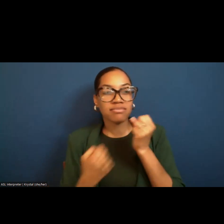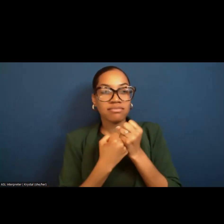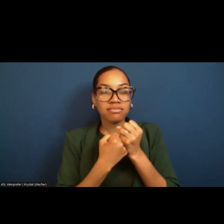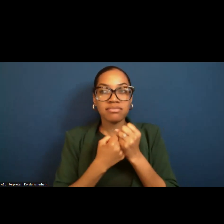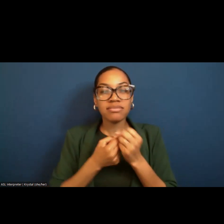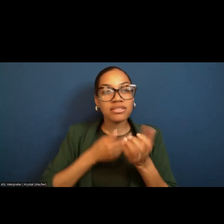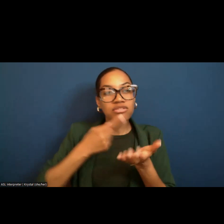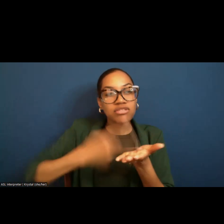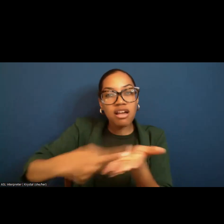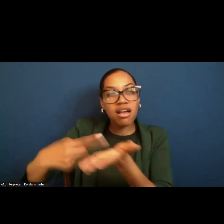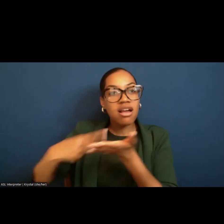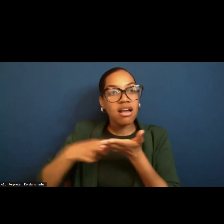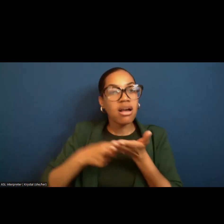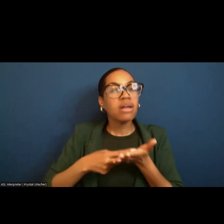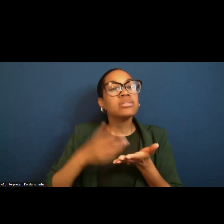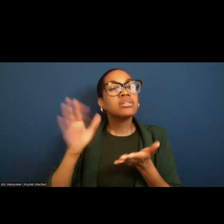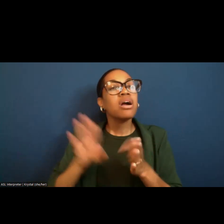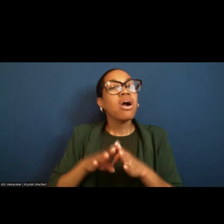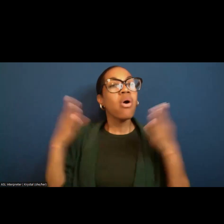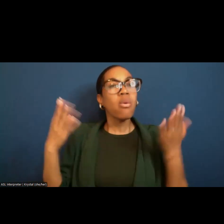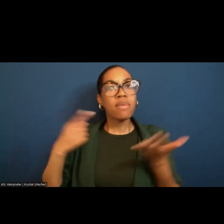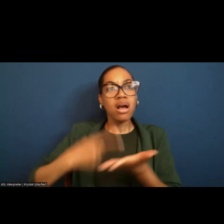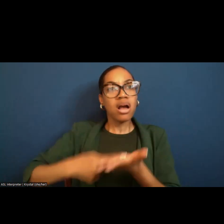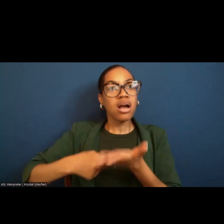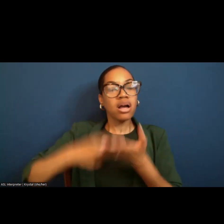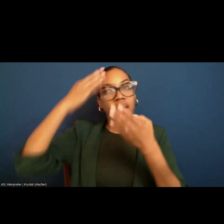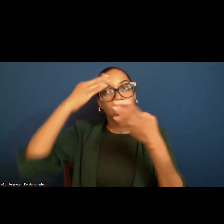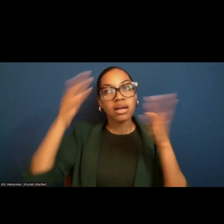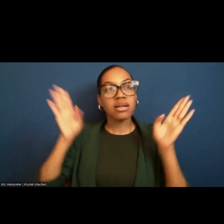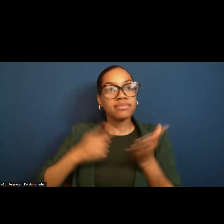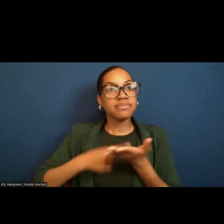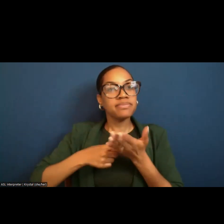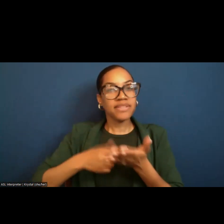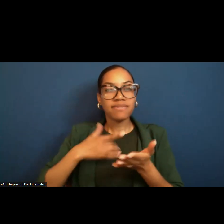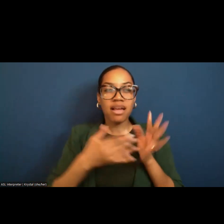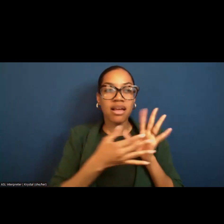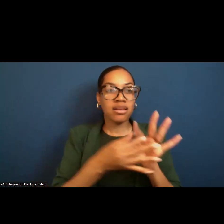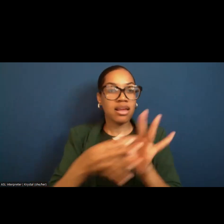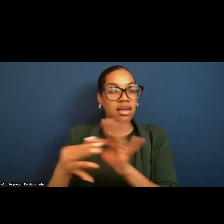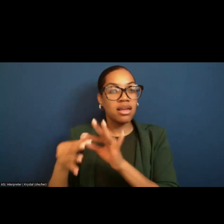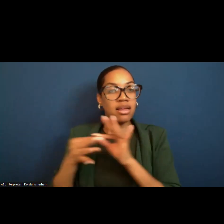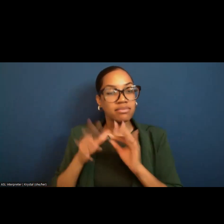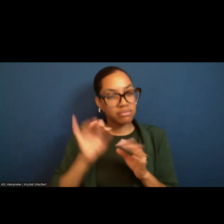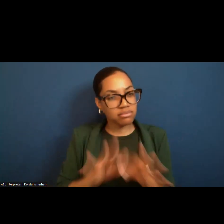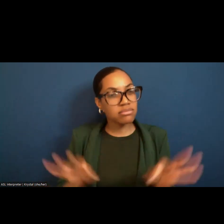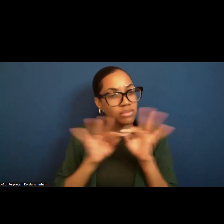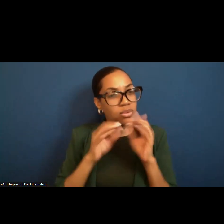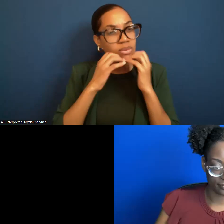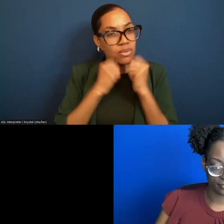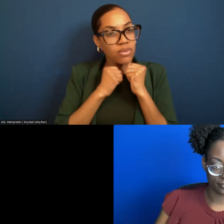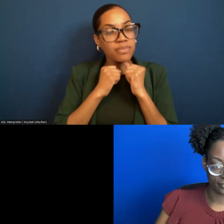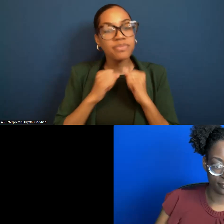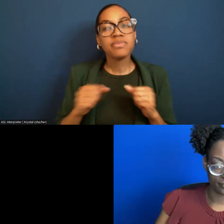open dialogue and reflect and grow collectively with the folks around them. I think a lot of this is about creating space where people can listen to voices,